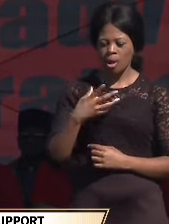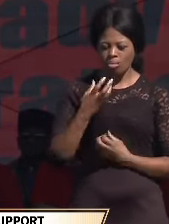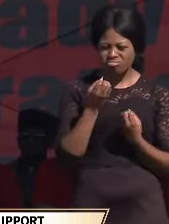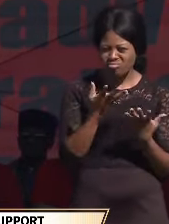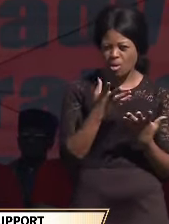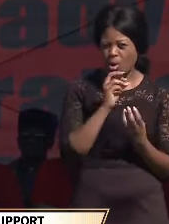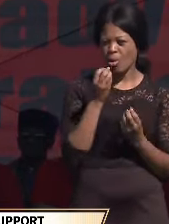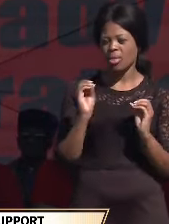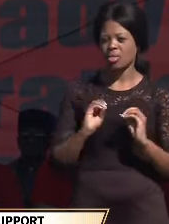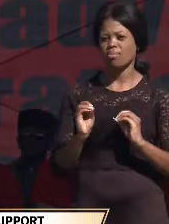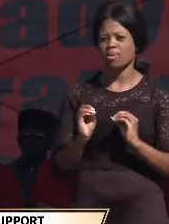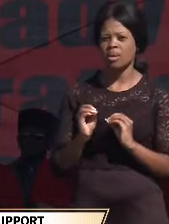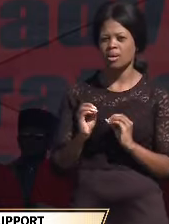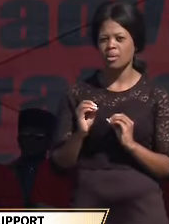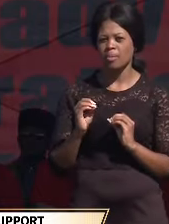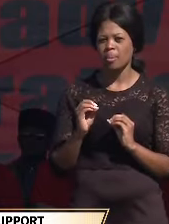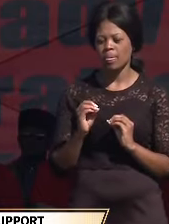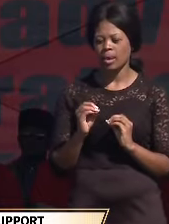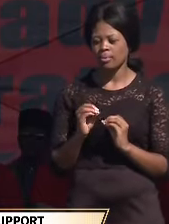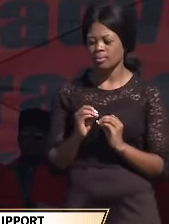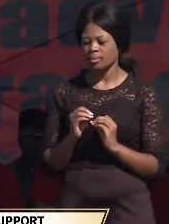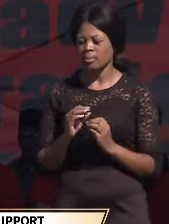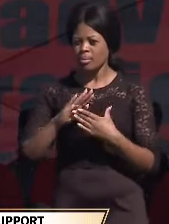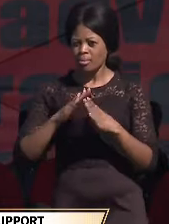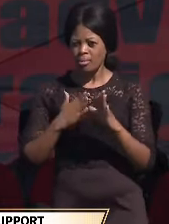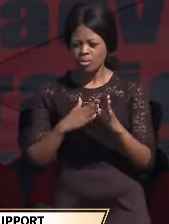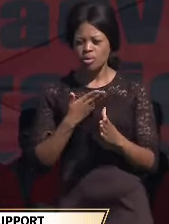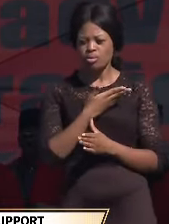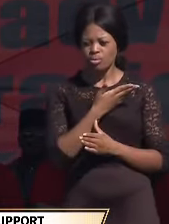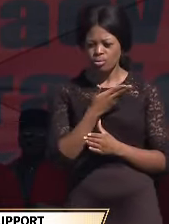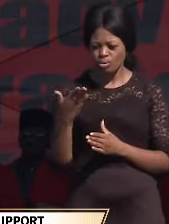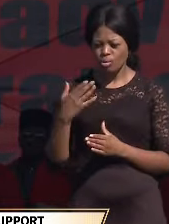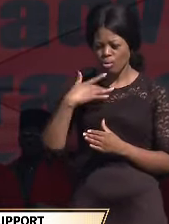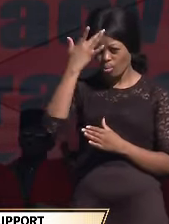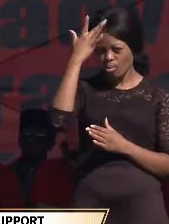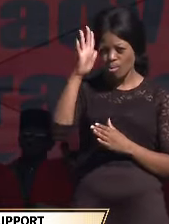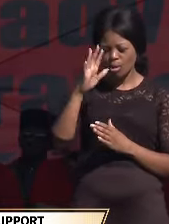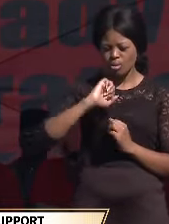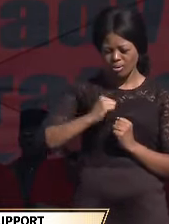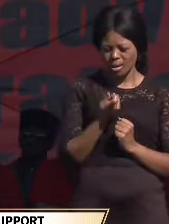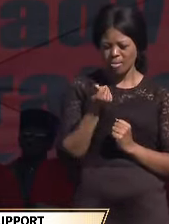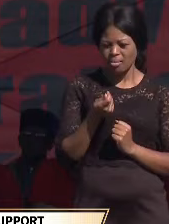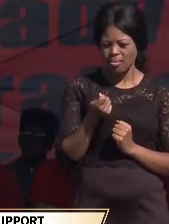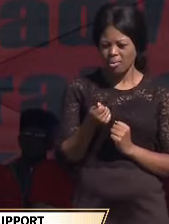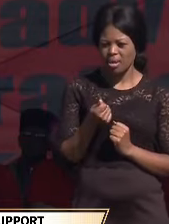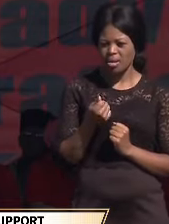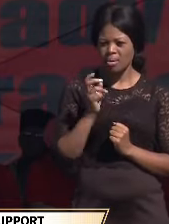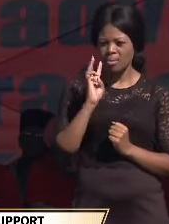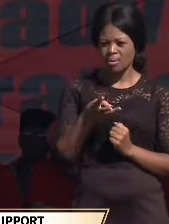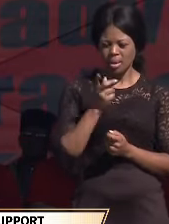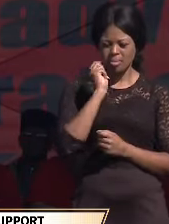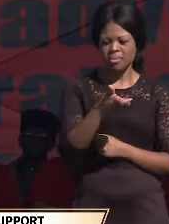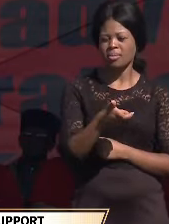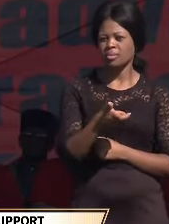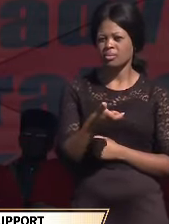That's infantile, that's ultra-left. Because you want the bosses to keep the money that they should be beginning to